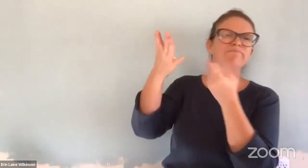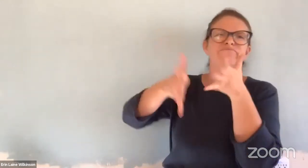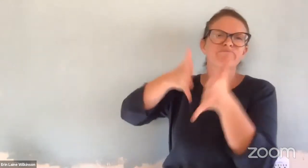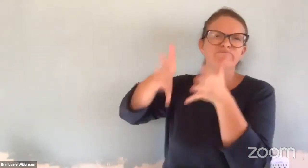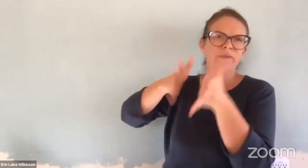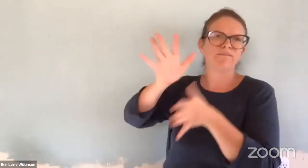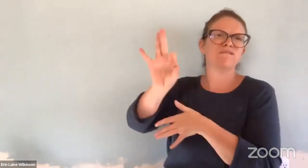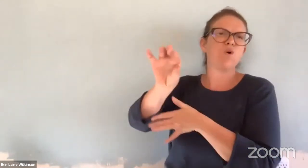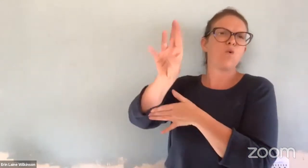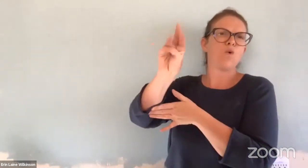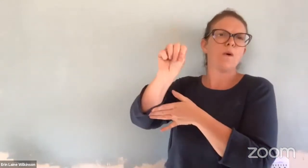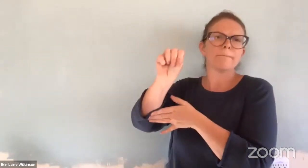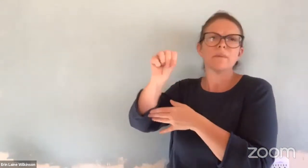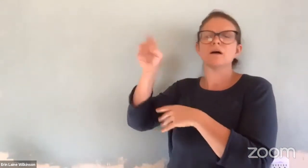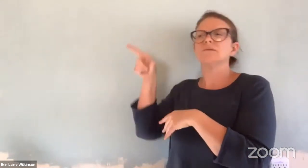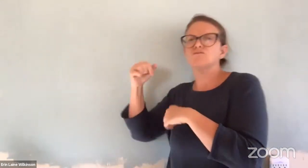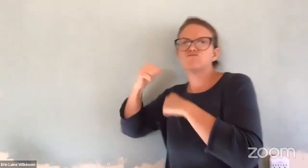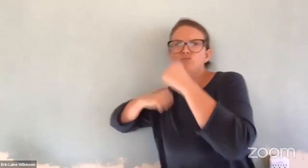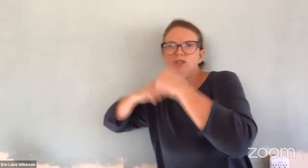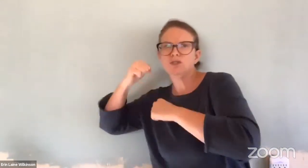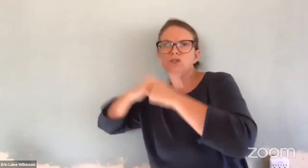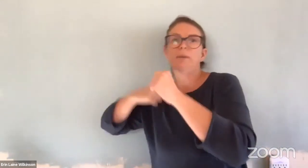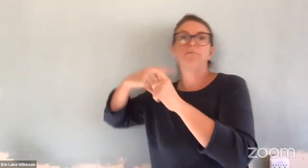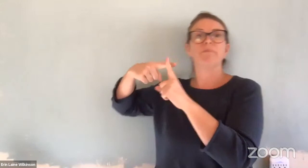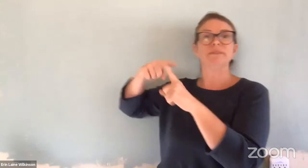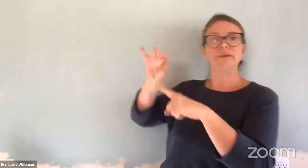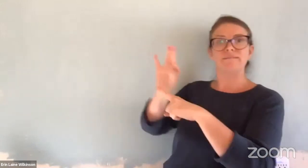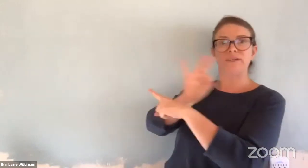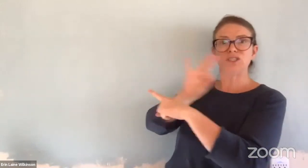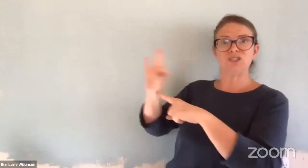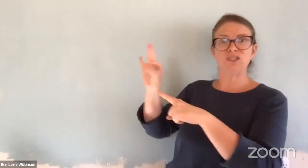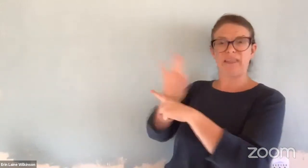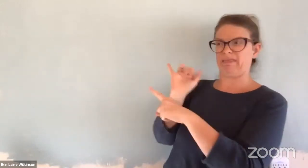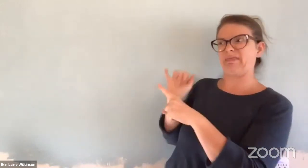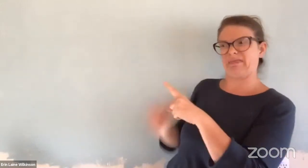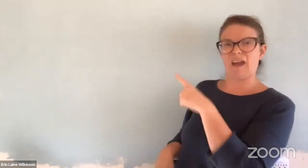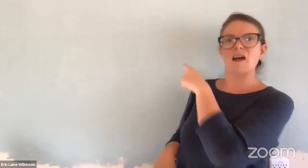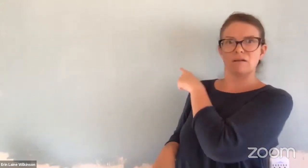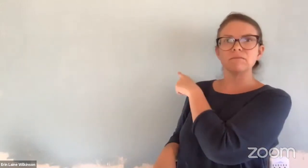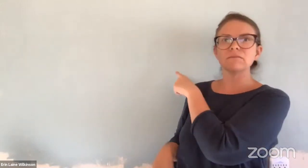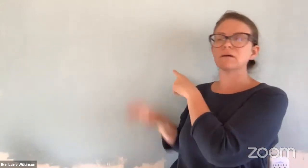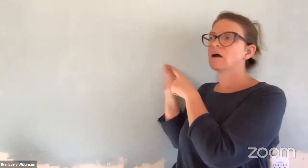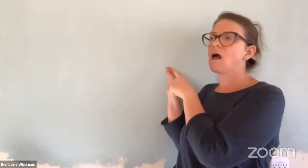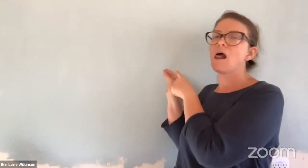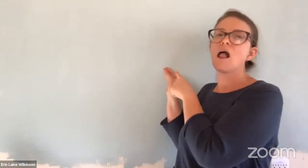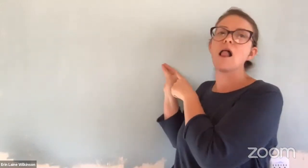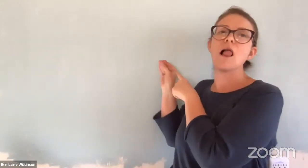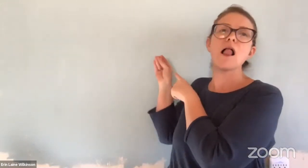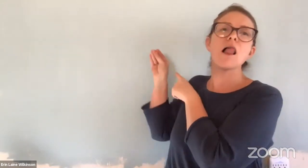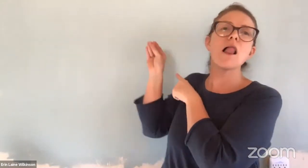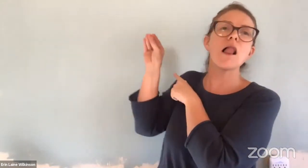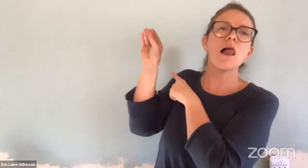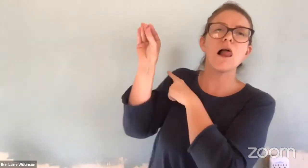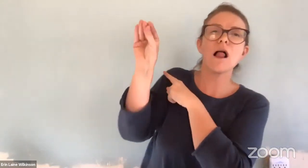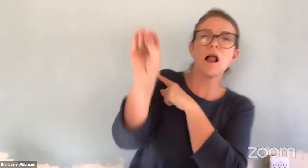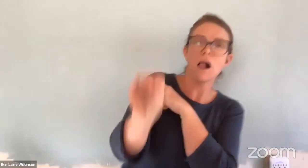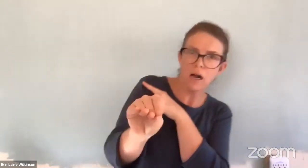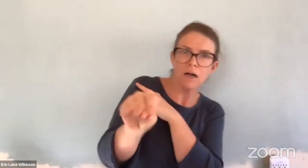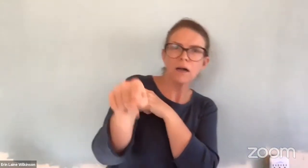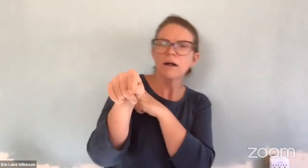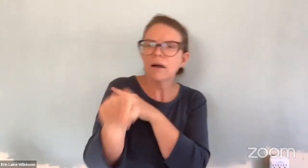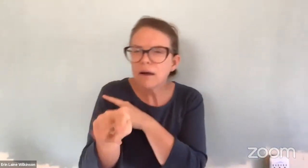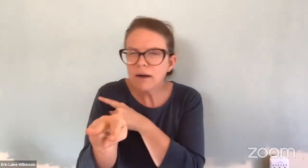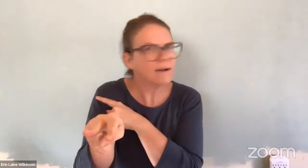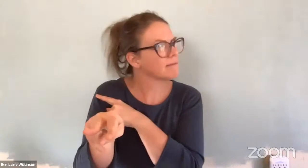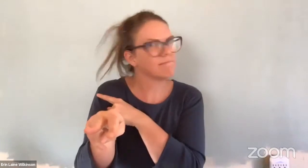you look back at the older sign language, the forms, for example, the structure, the function, as it